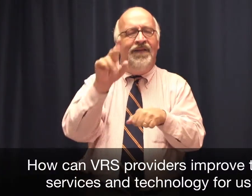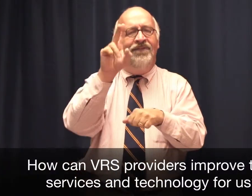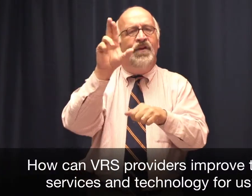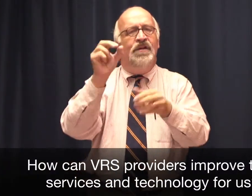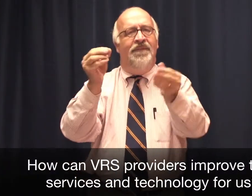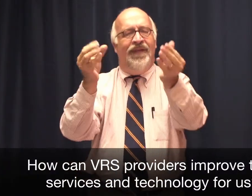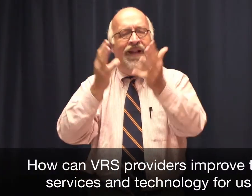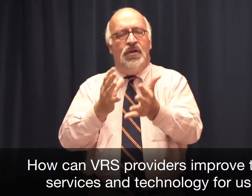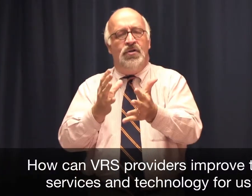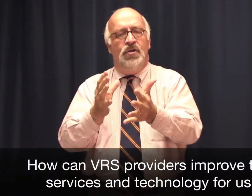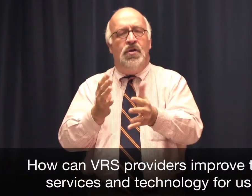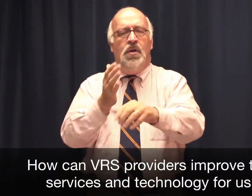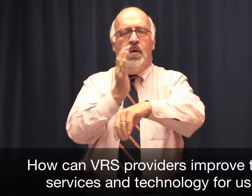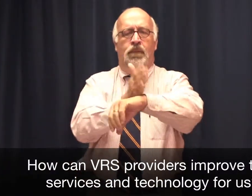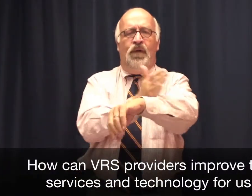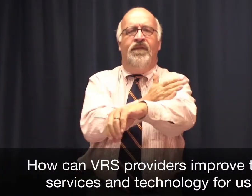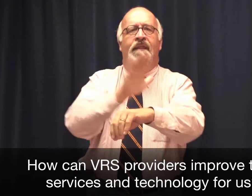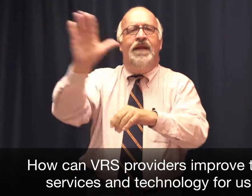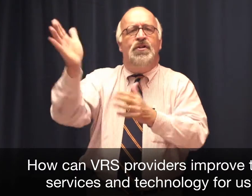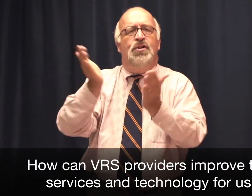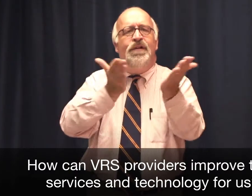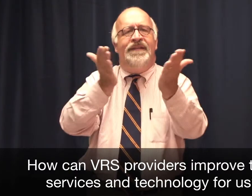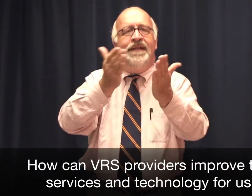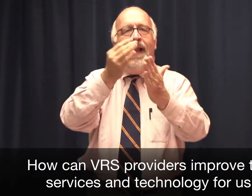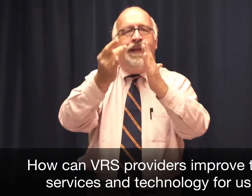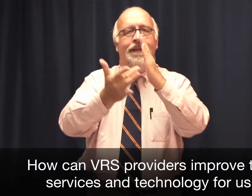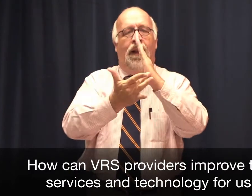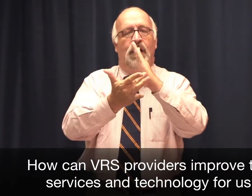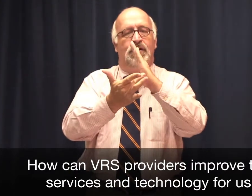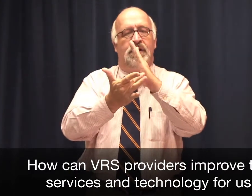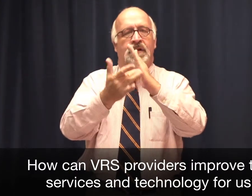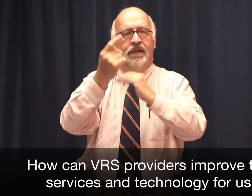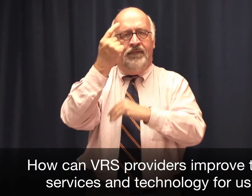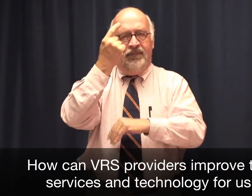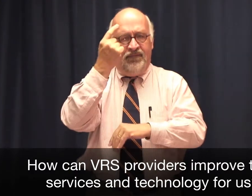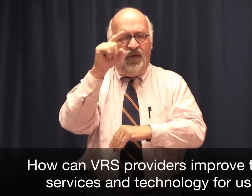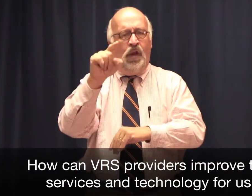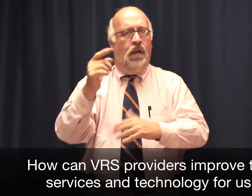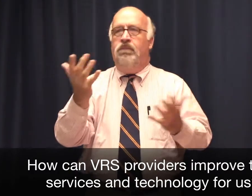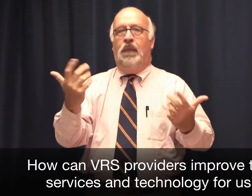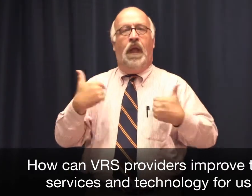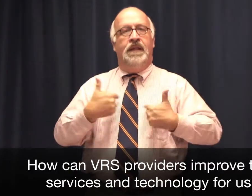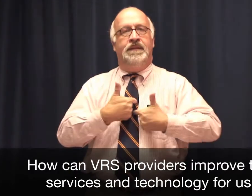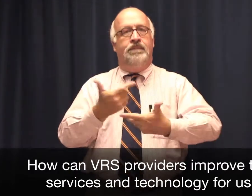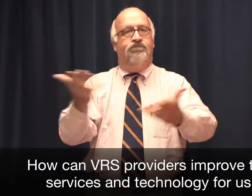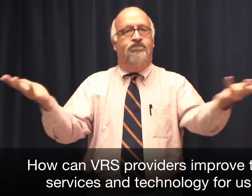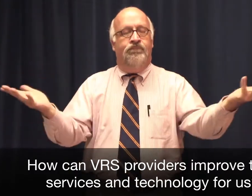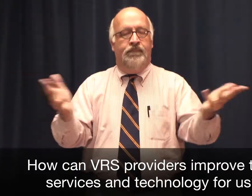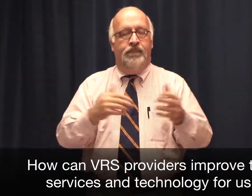How can VRS providers improve their services and technology for us?